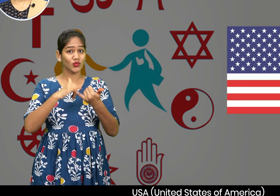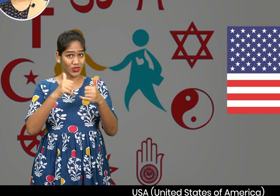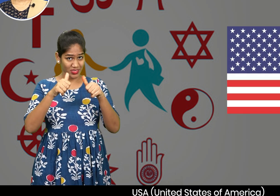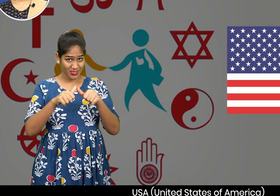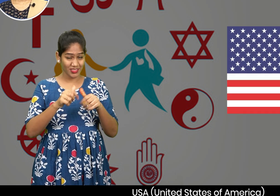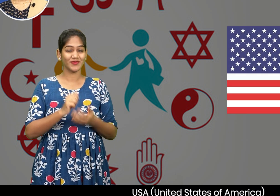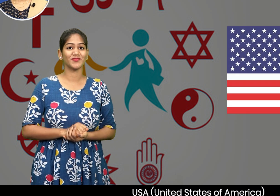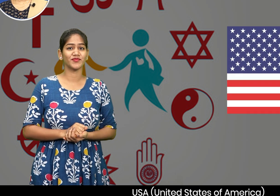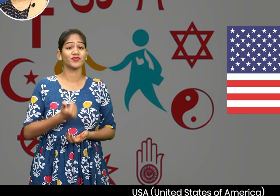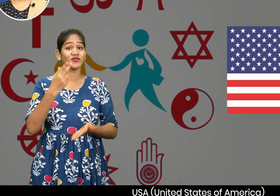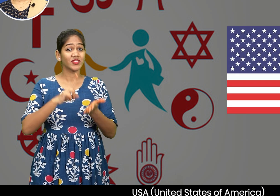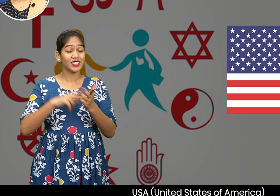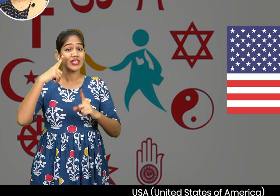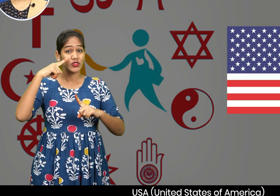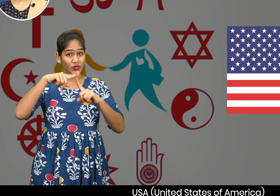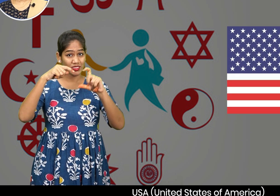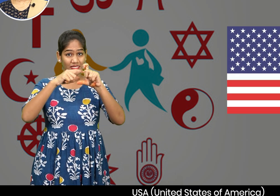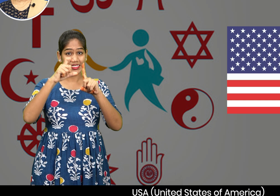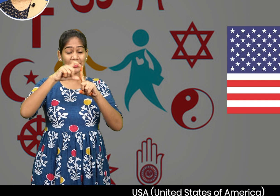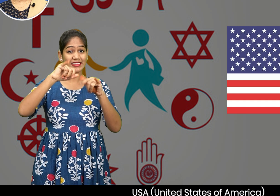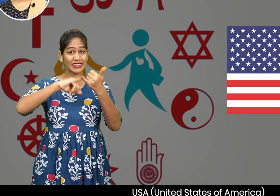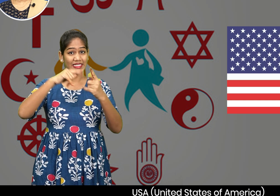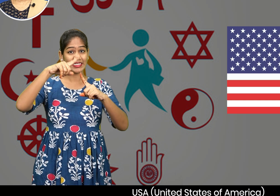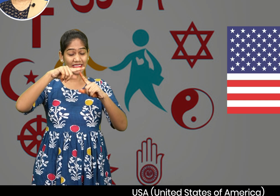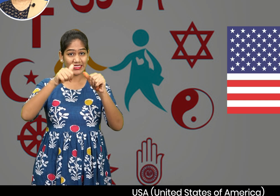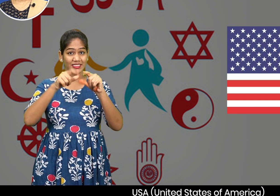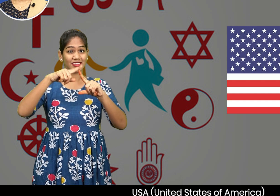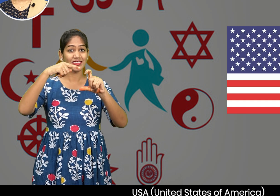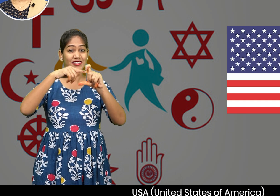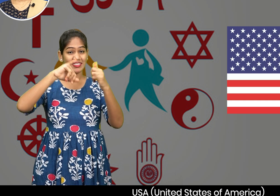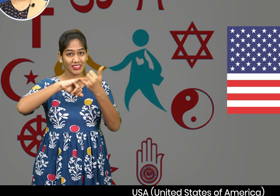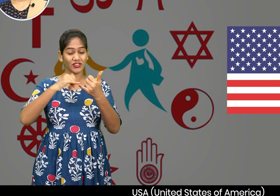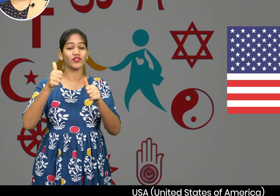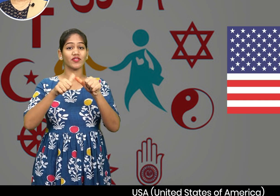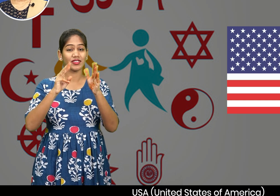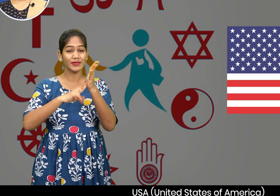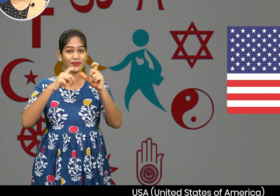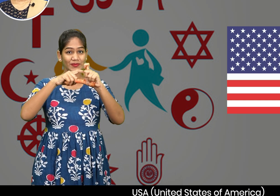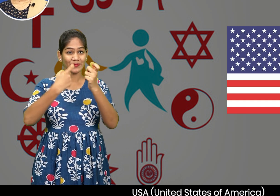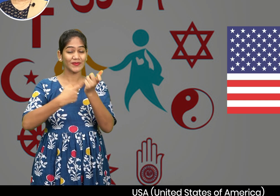USA, United States of America,